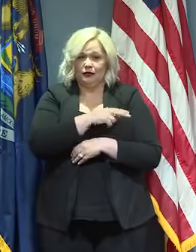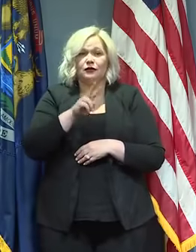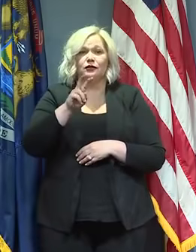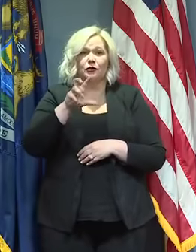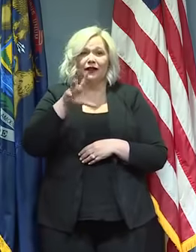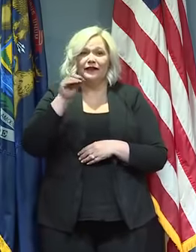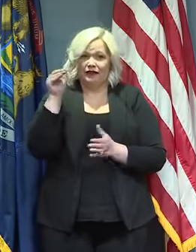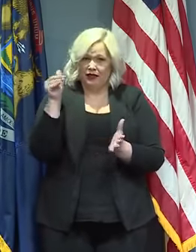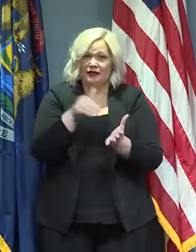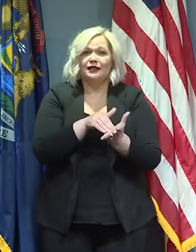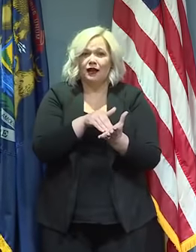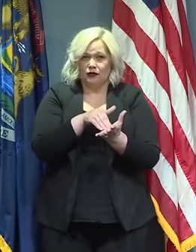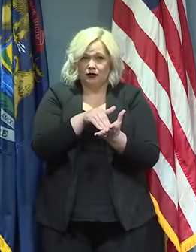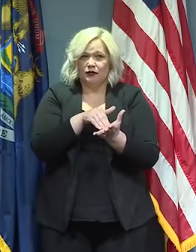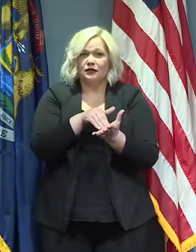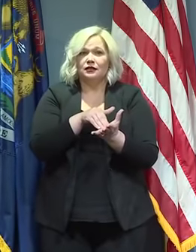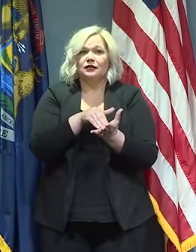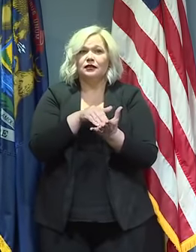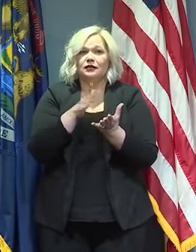250,000